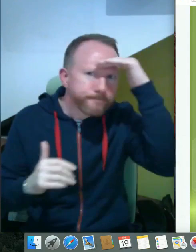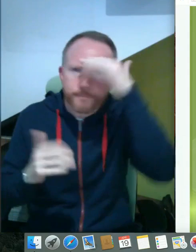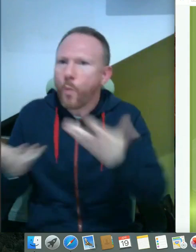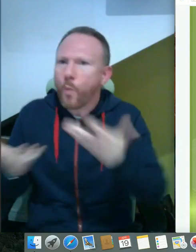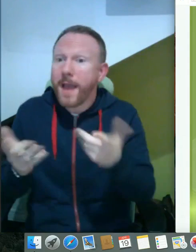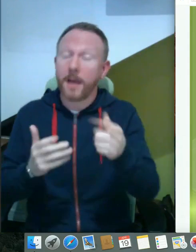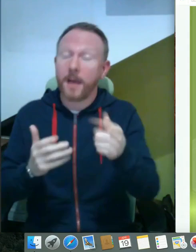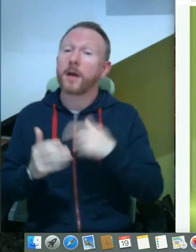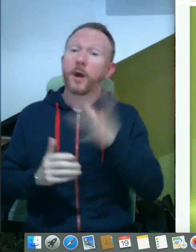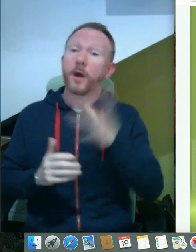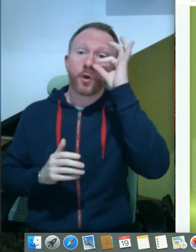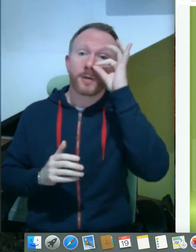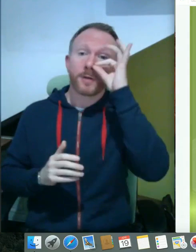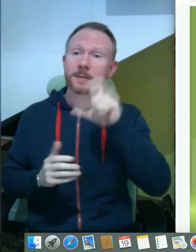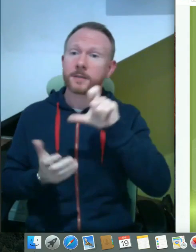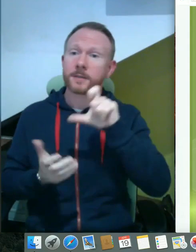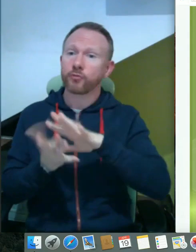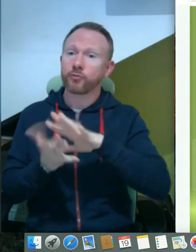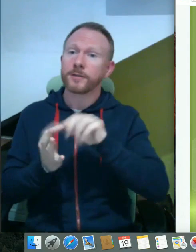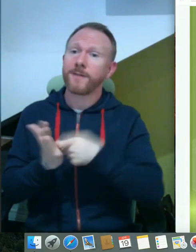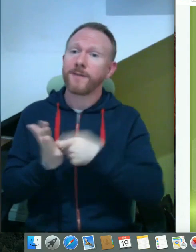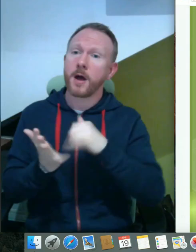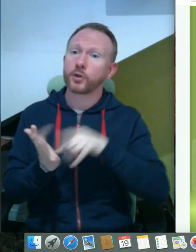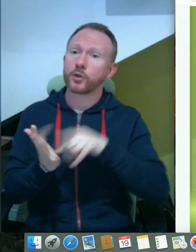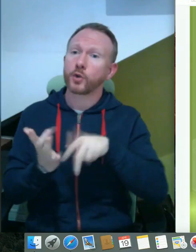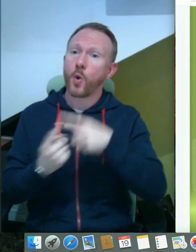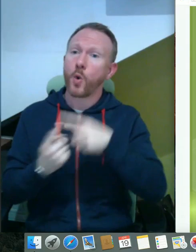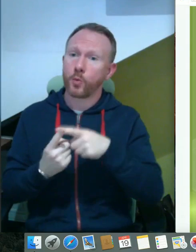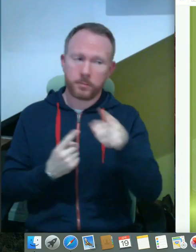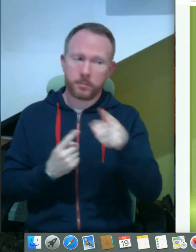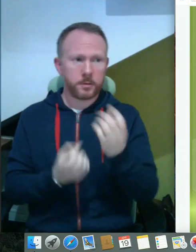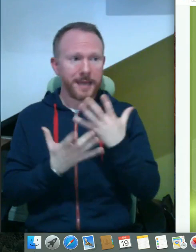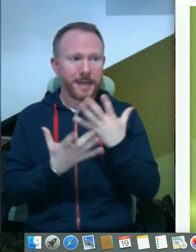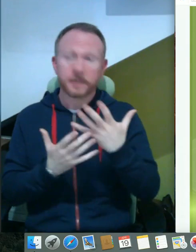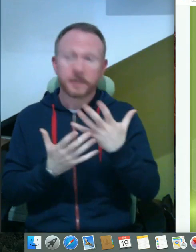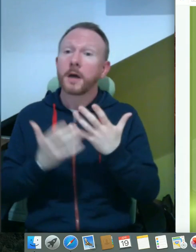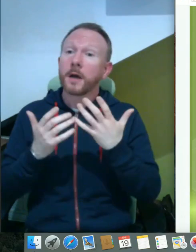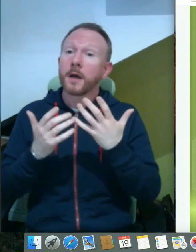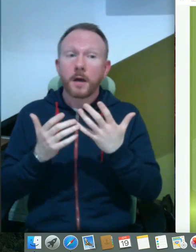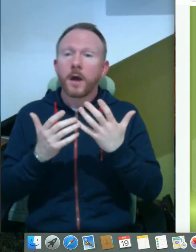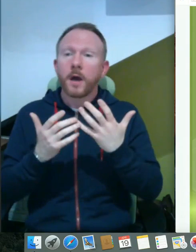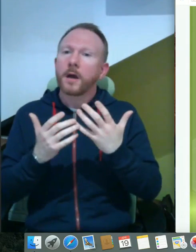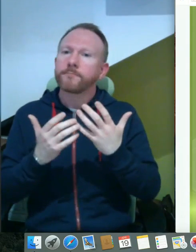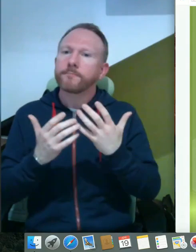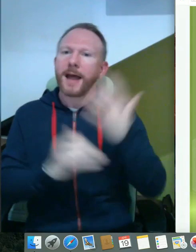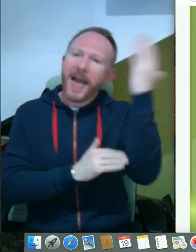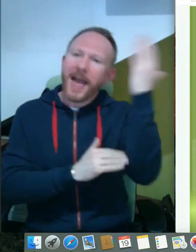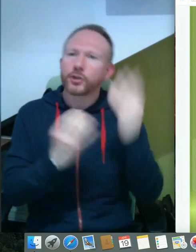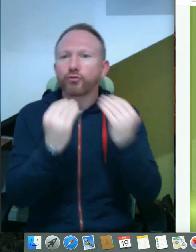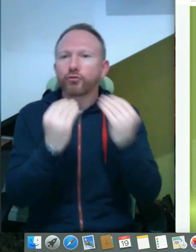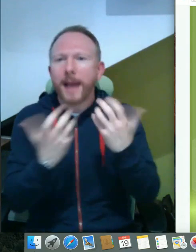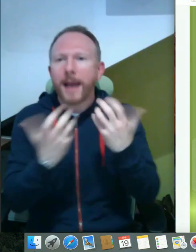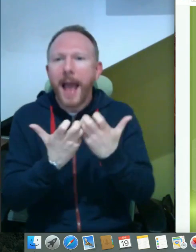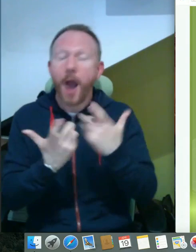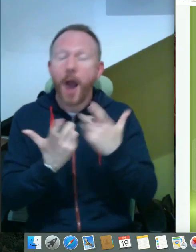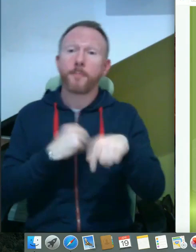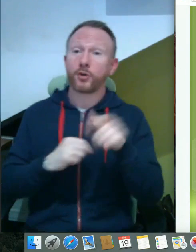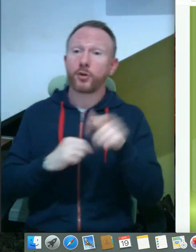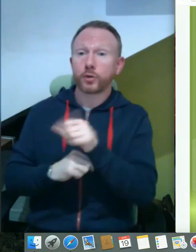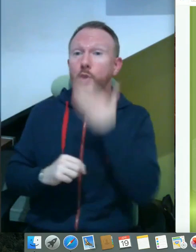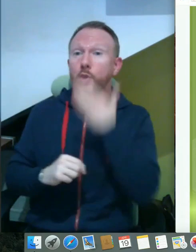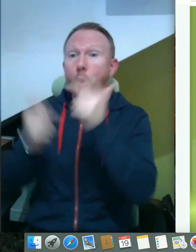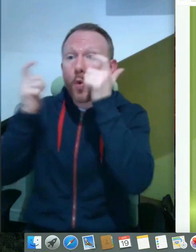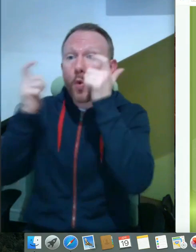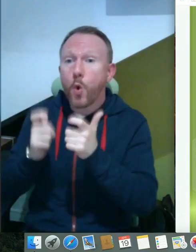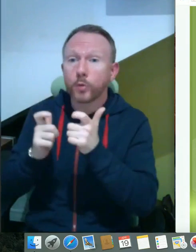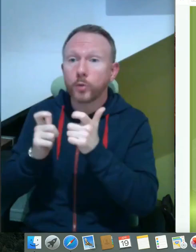training in the classroom, it's also about attending courts and also shadowing. These are the different ways that you can develop your skills